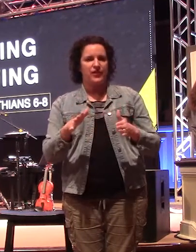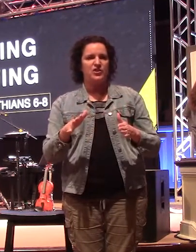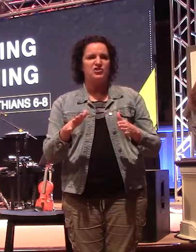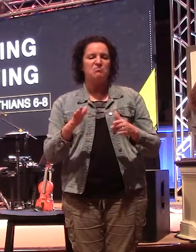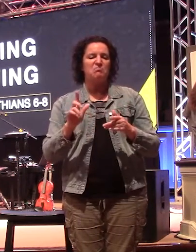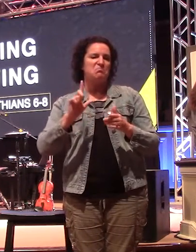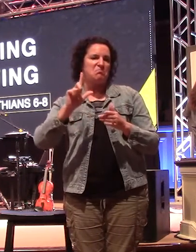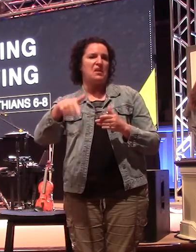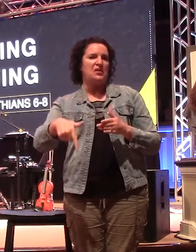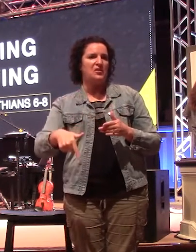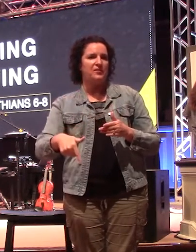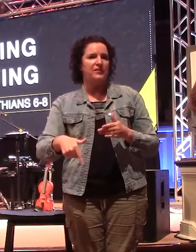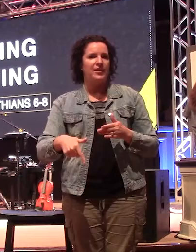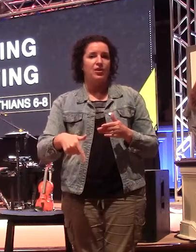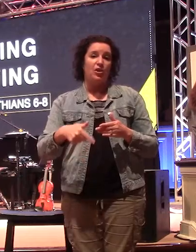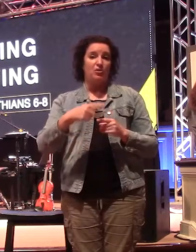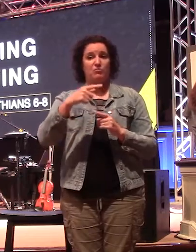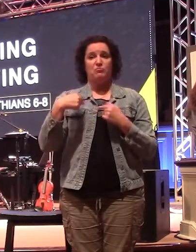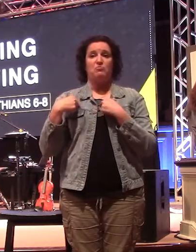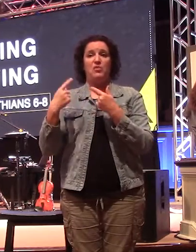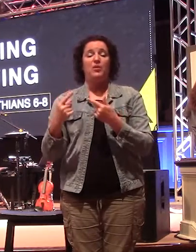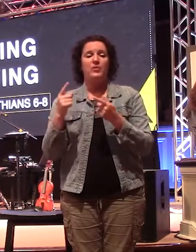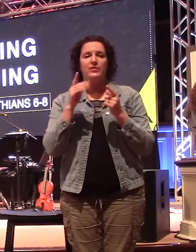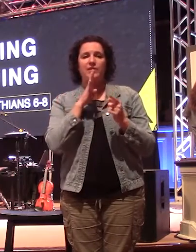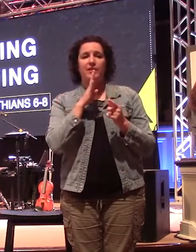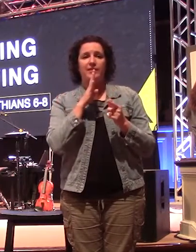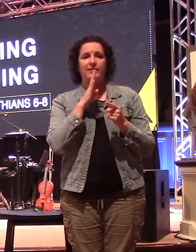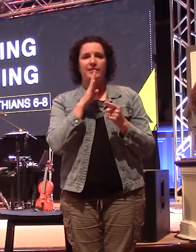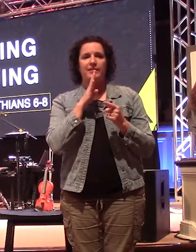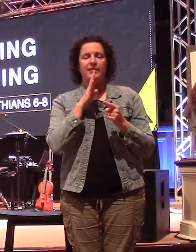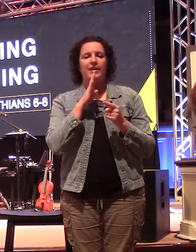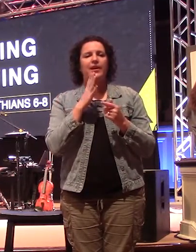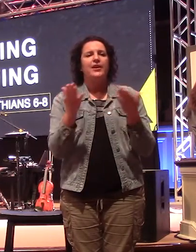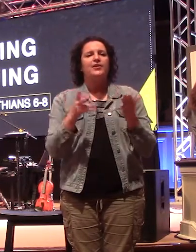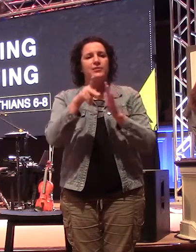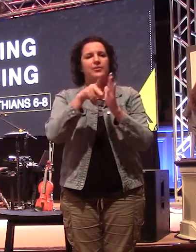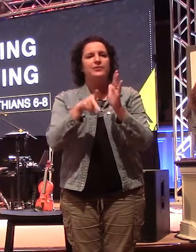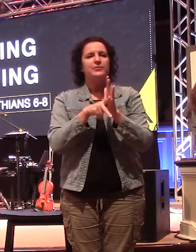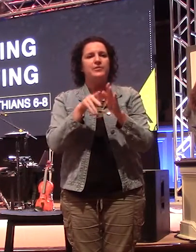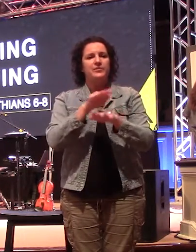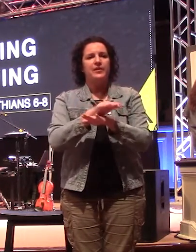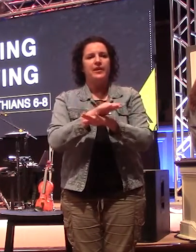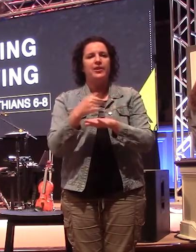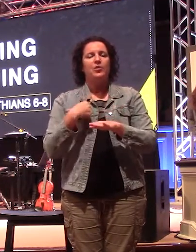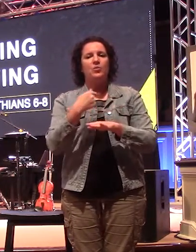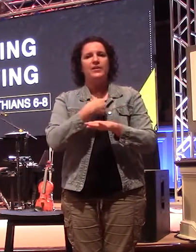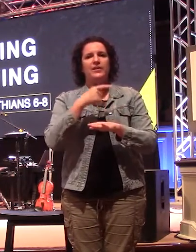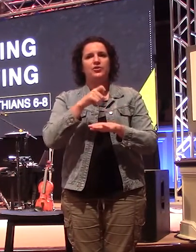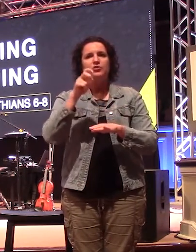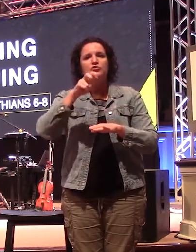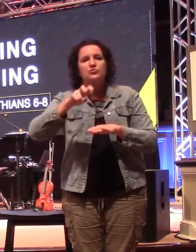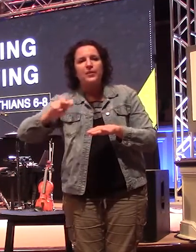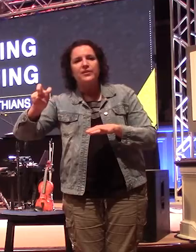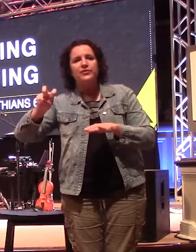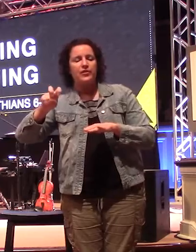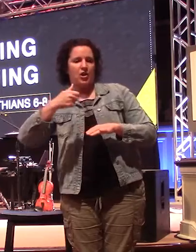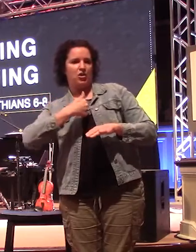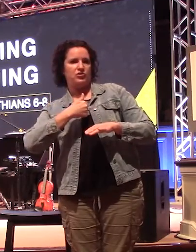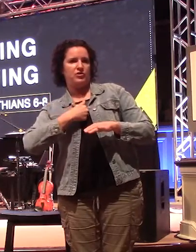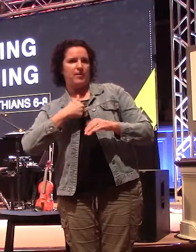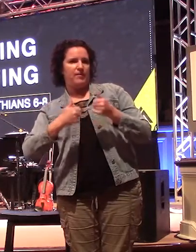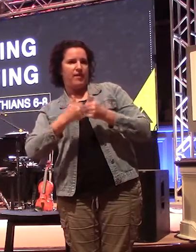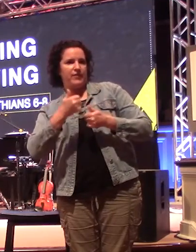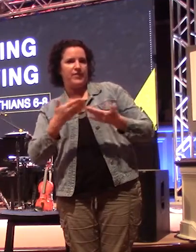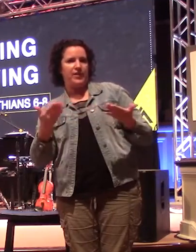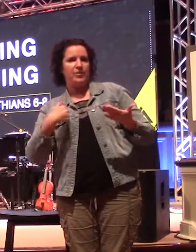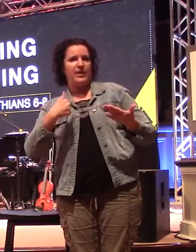down, even as we talk. But here's the principle tonight. We need to transfer the ownership of everything we have to